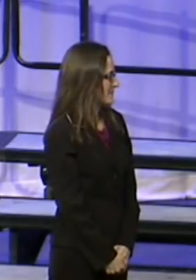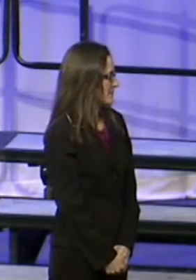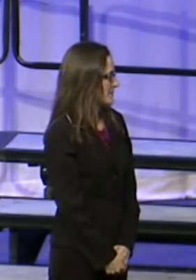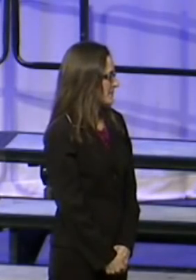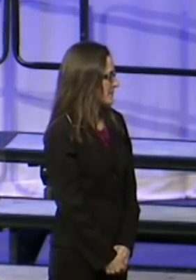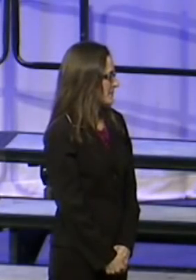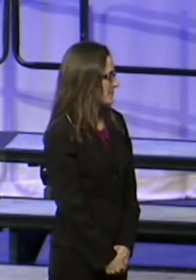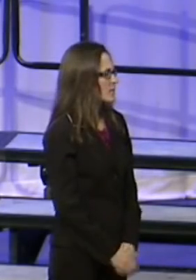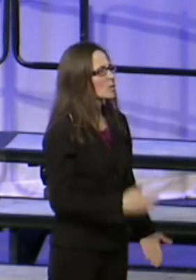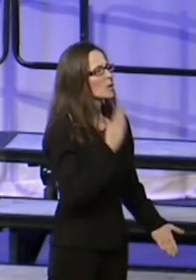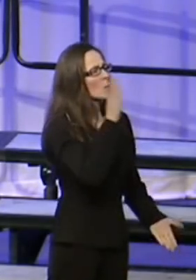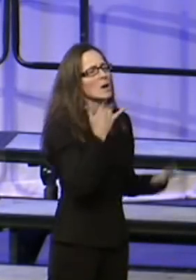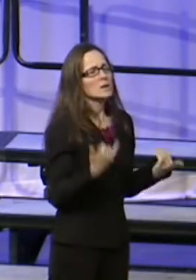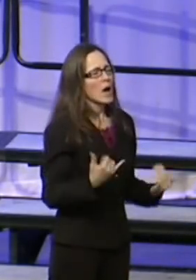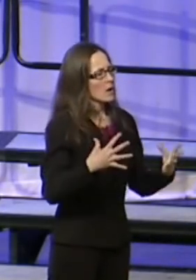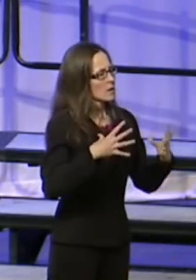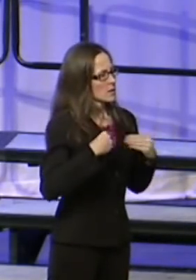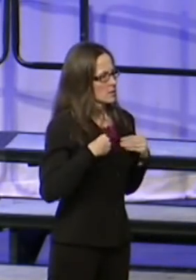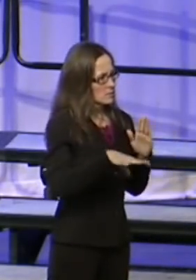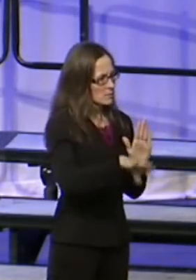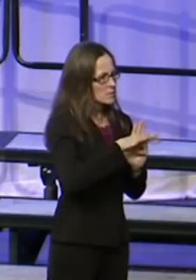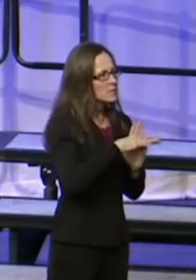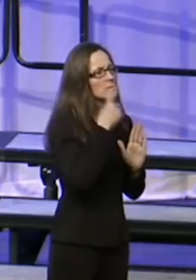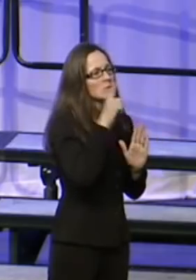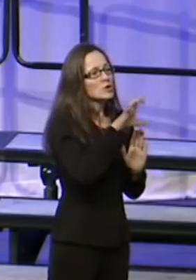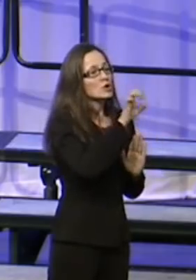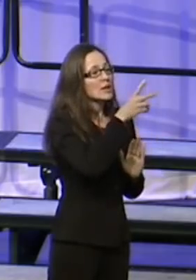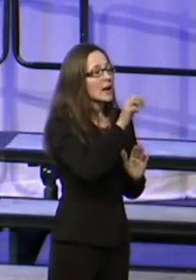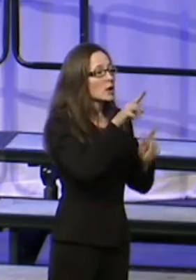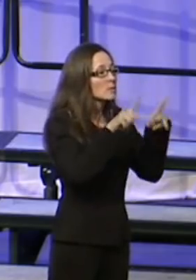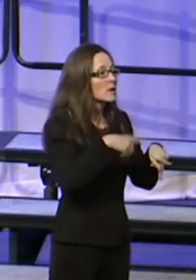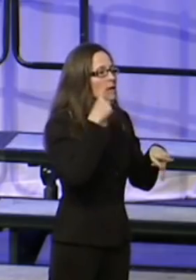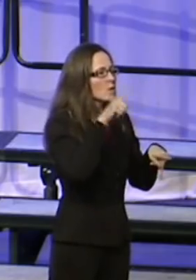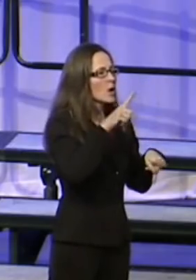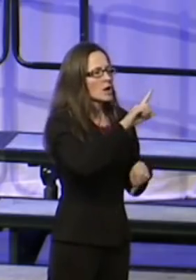We will now take nominations for chairperson of the zoning board.